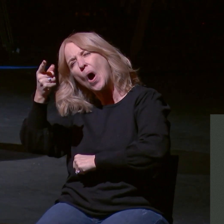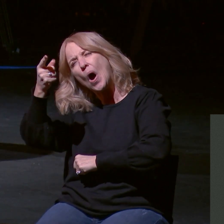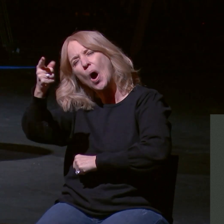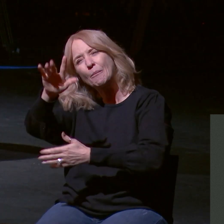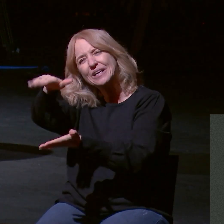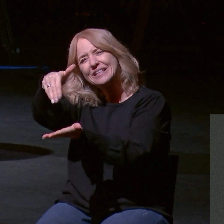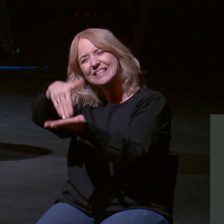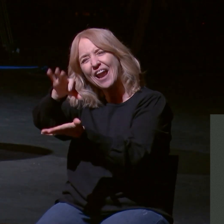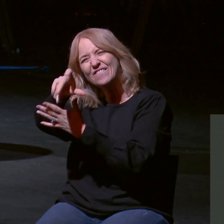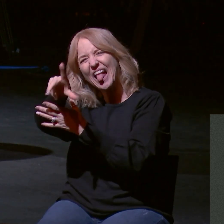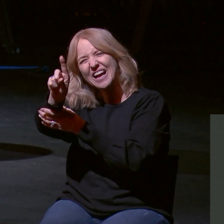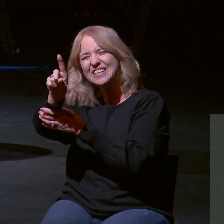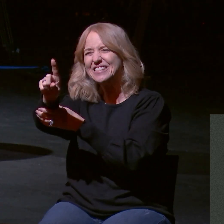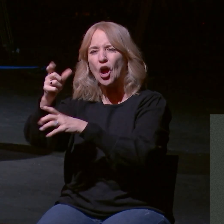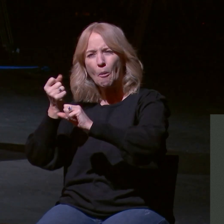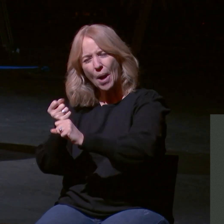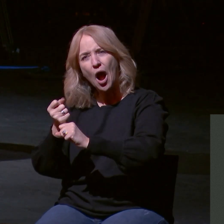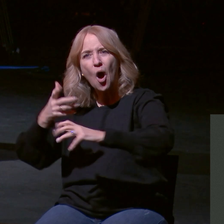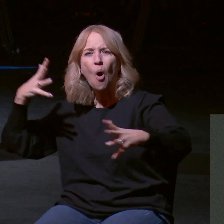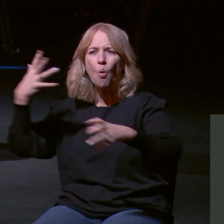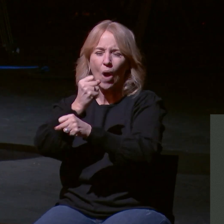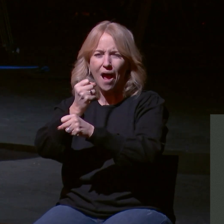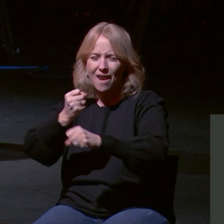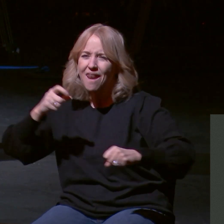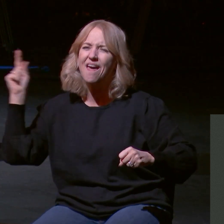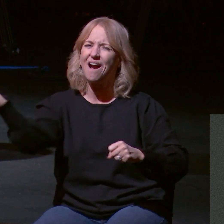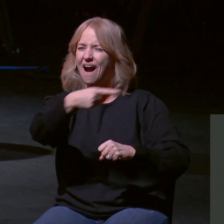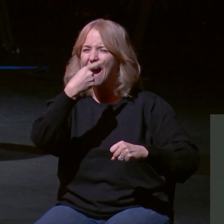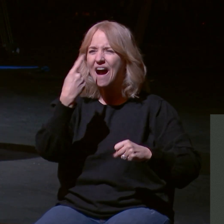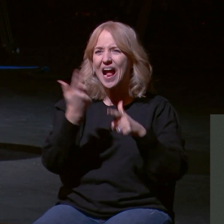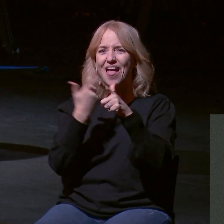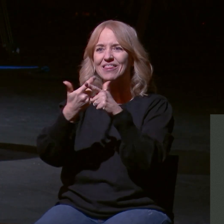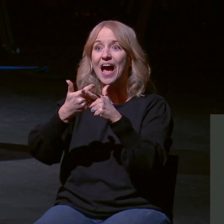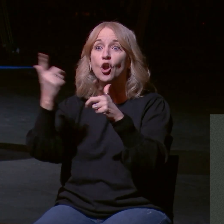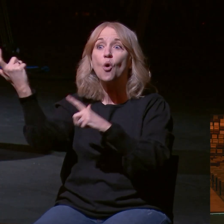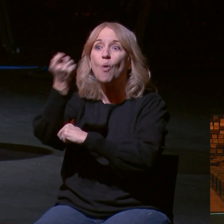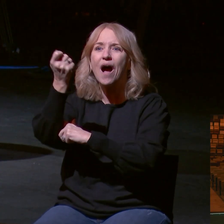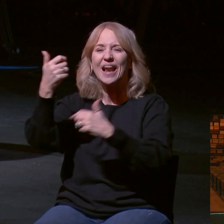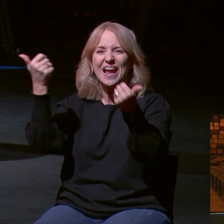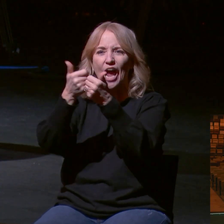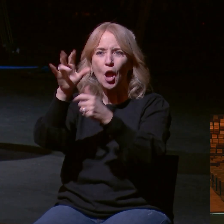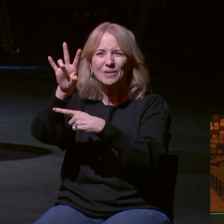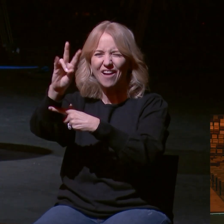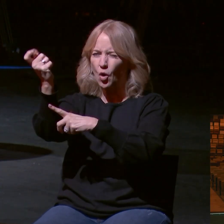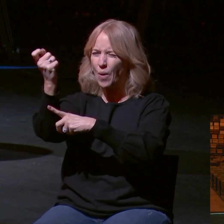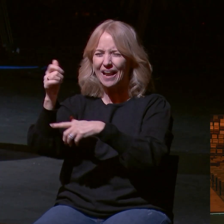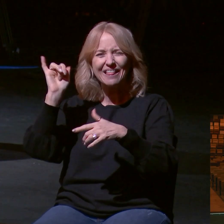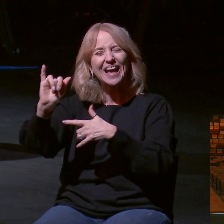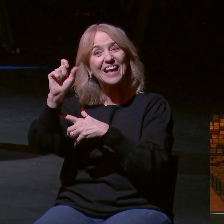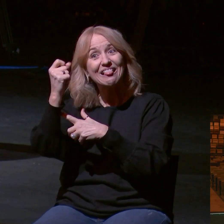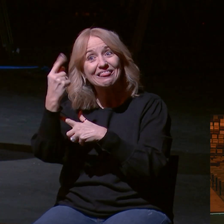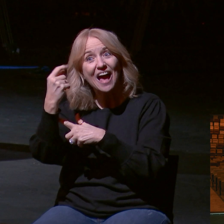history. The Cardinals would go on to win Game 7 the next night to clinch their 11th championship. Freese would be remembered as